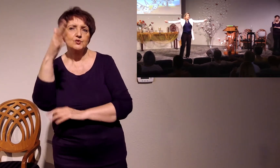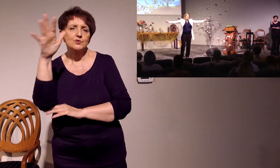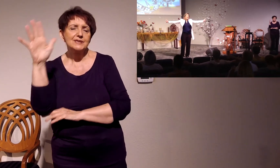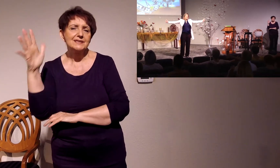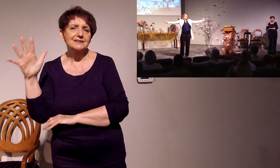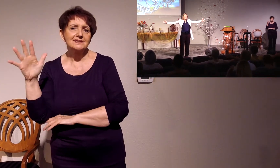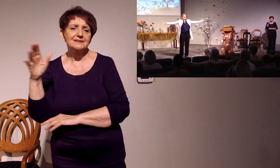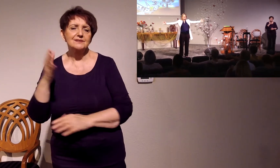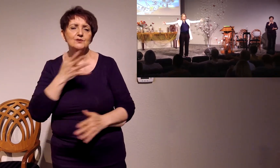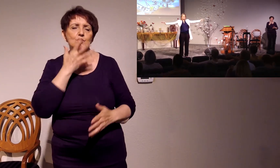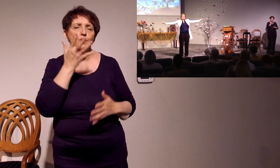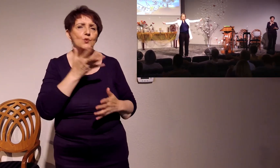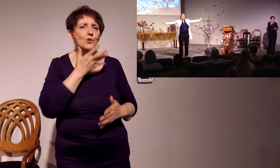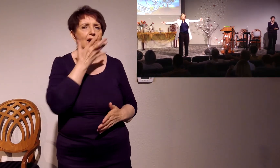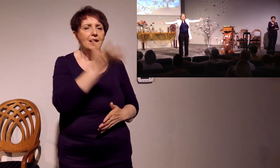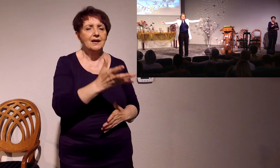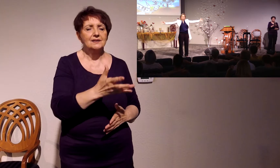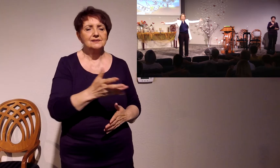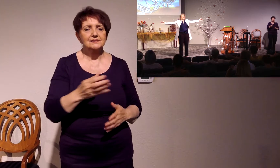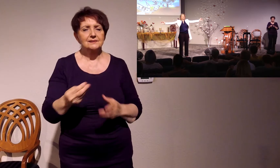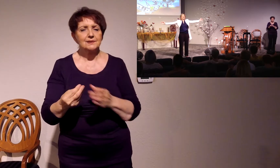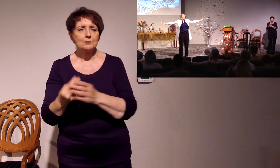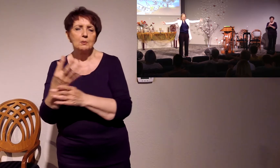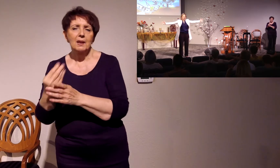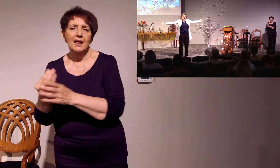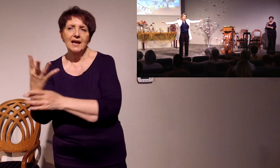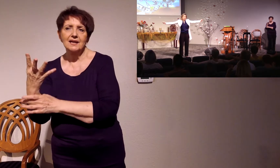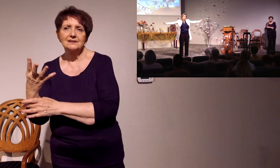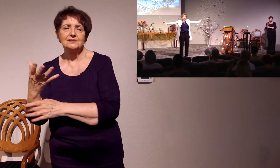grass and the plants when it rains go,